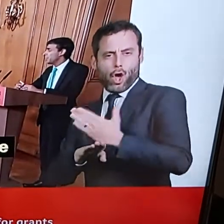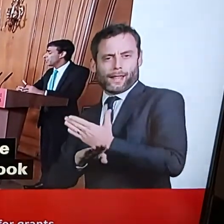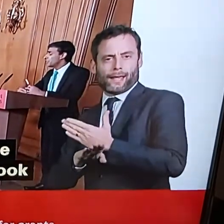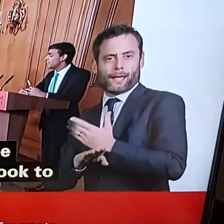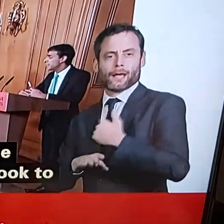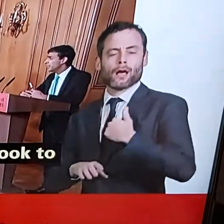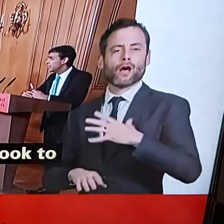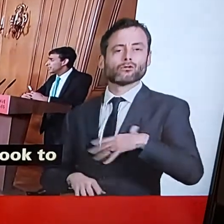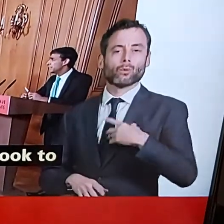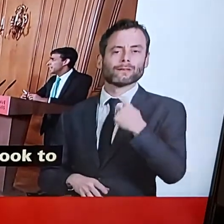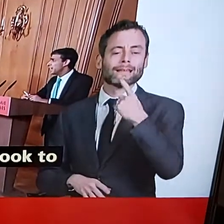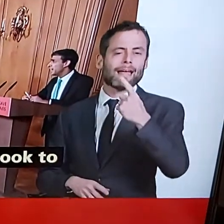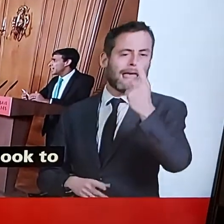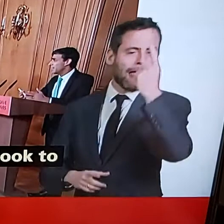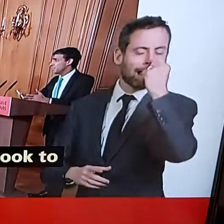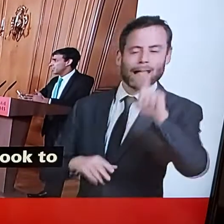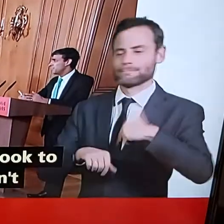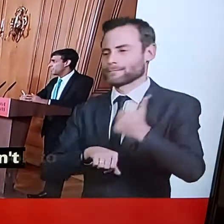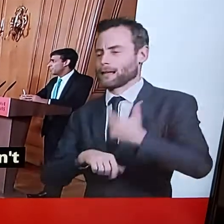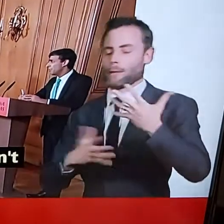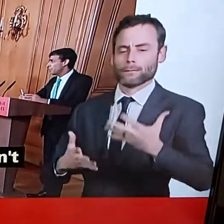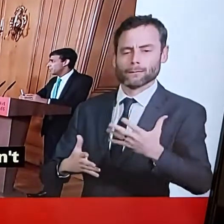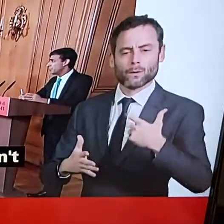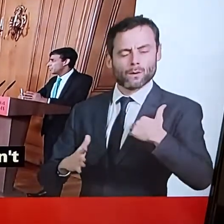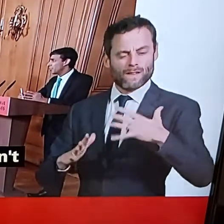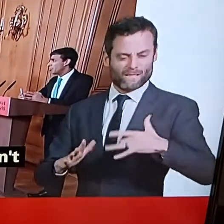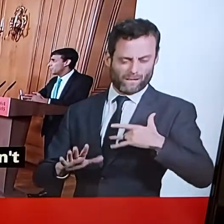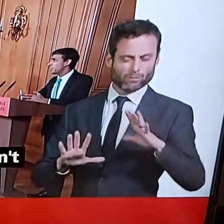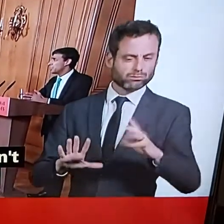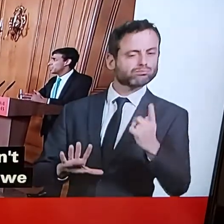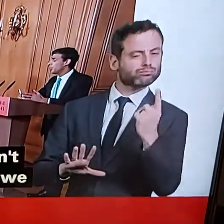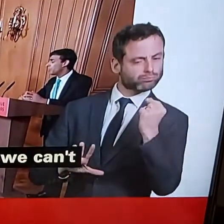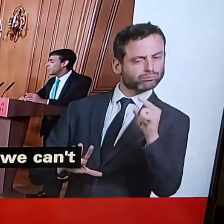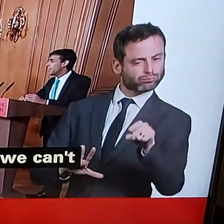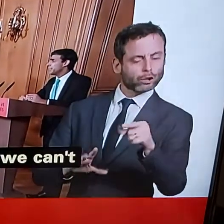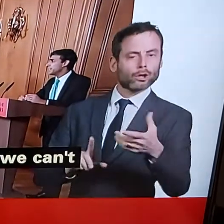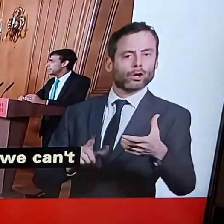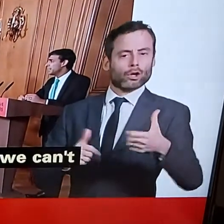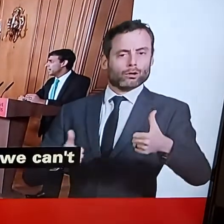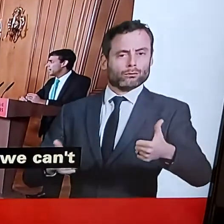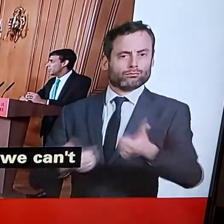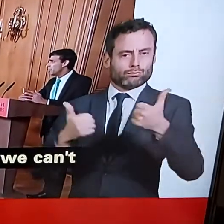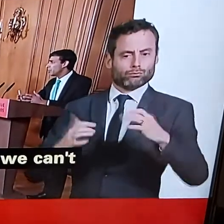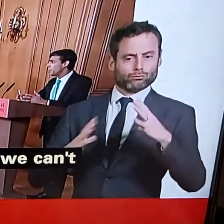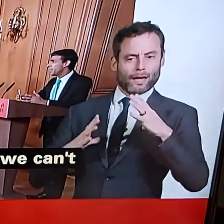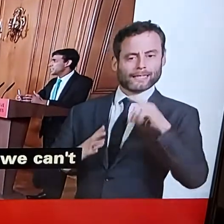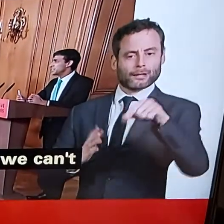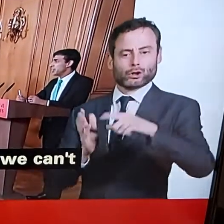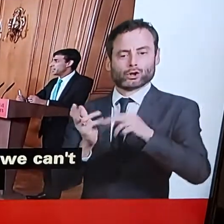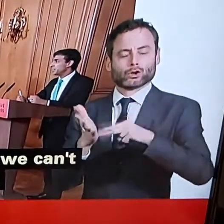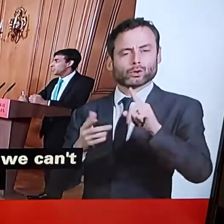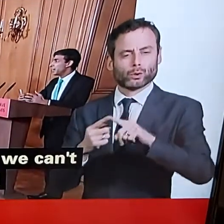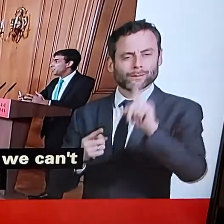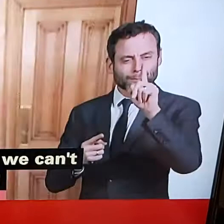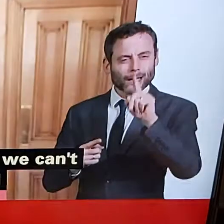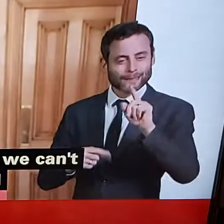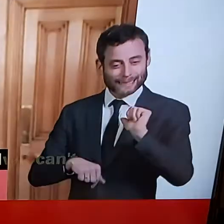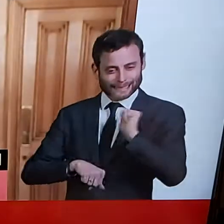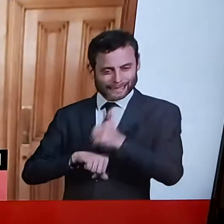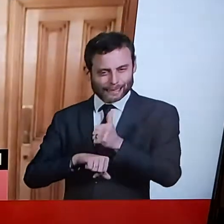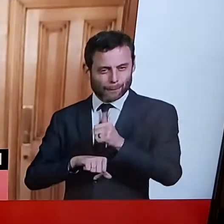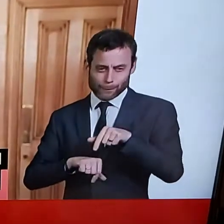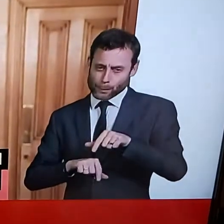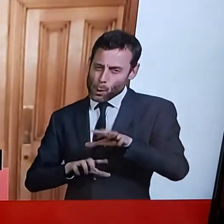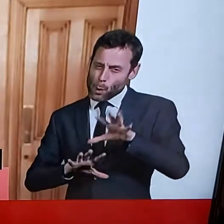promise something that we can't deliver today. As I've said before, this is operationally complicated. We are already designing brand